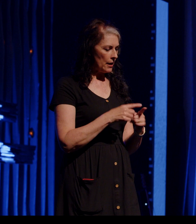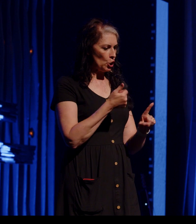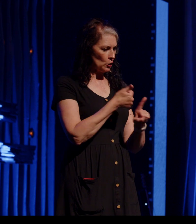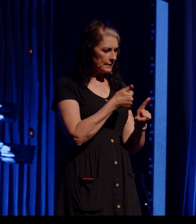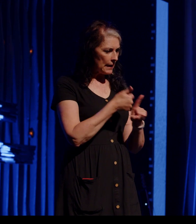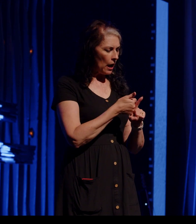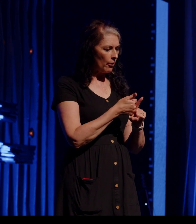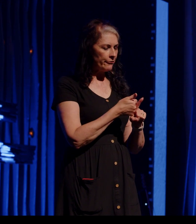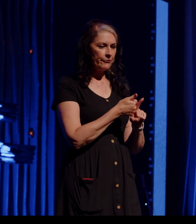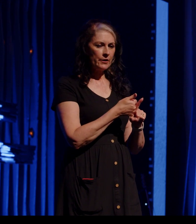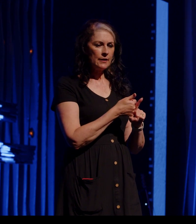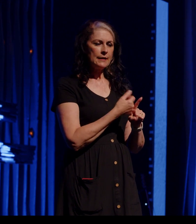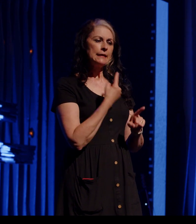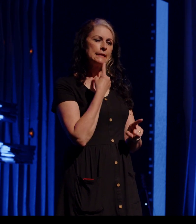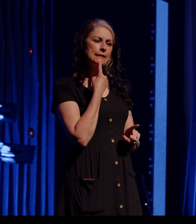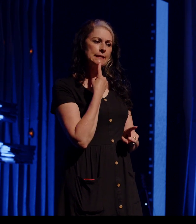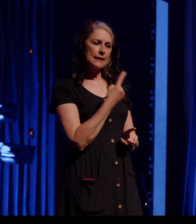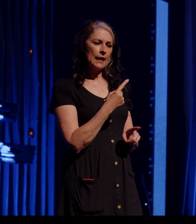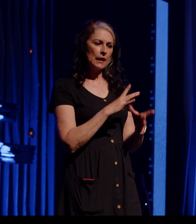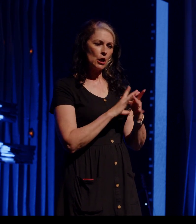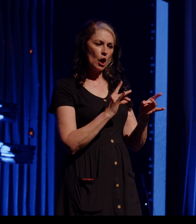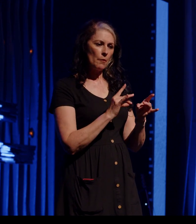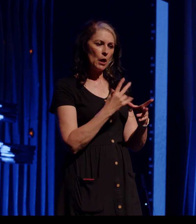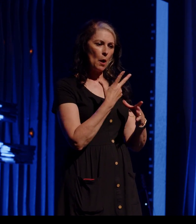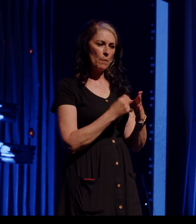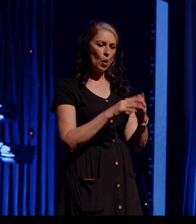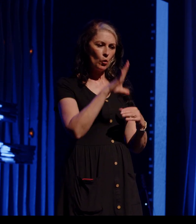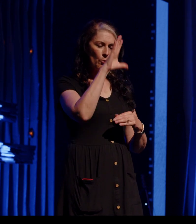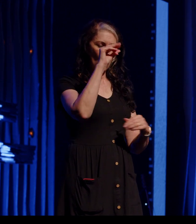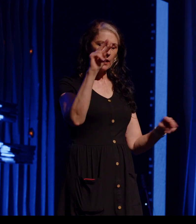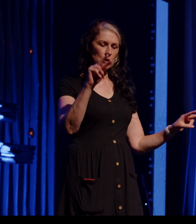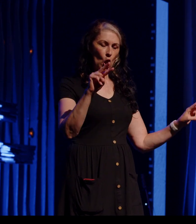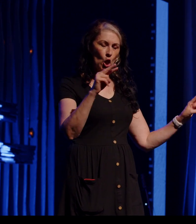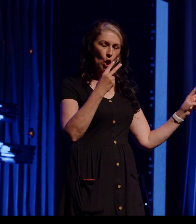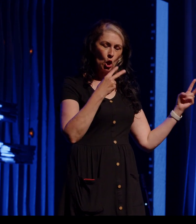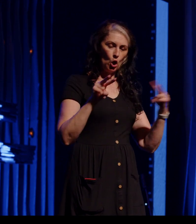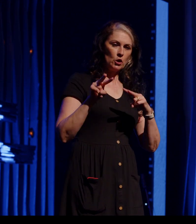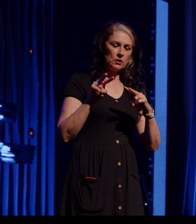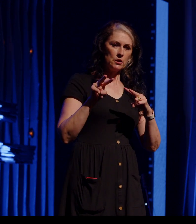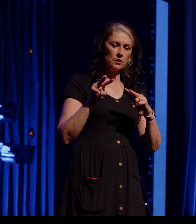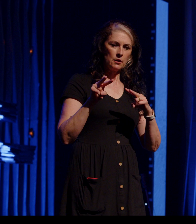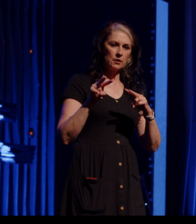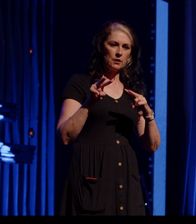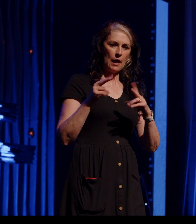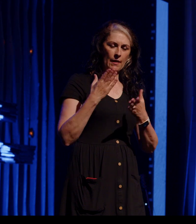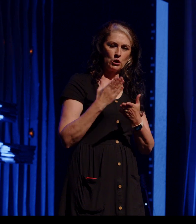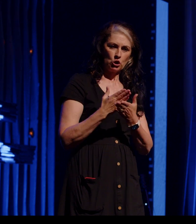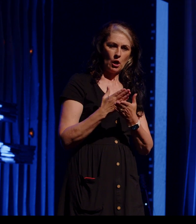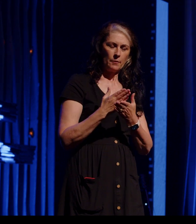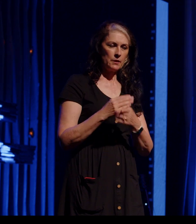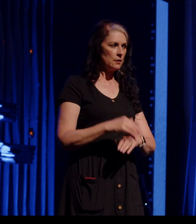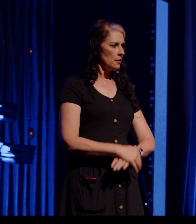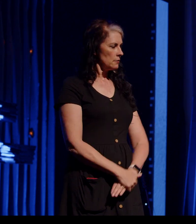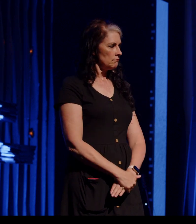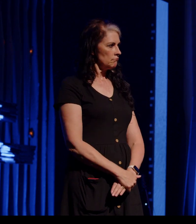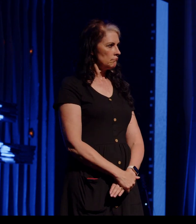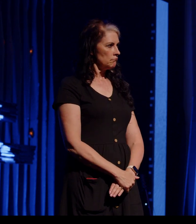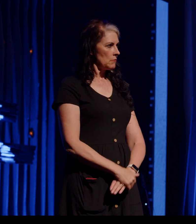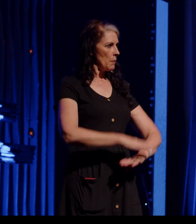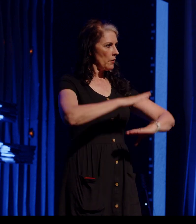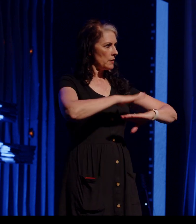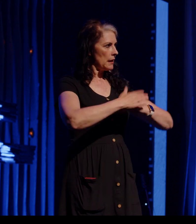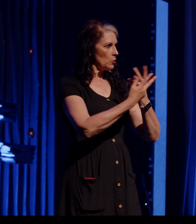you voiced something and both boys looked at you and they stopped whatever they were doing. And it was,